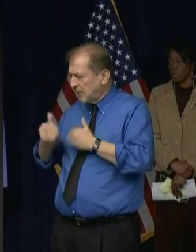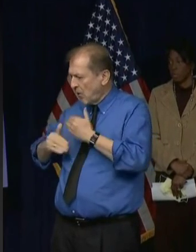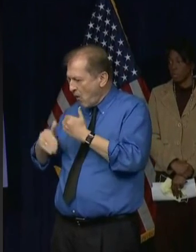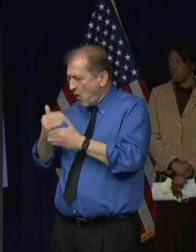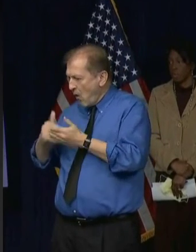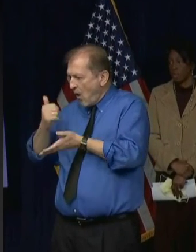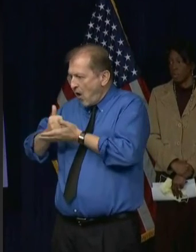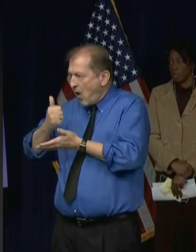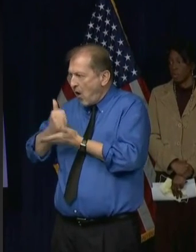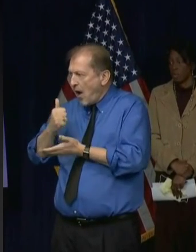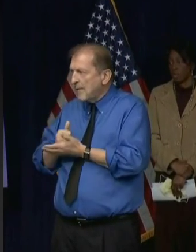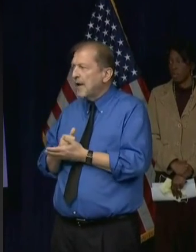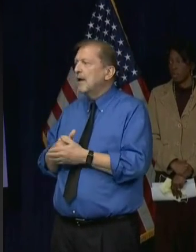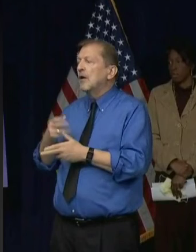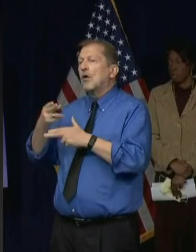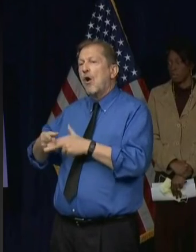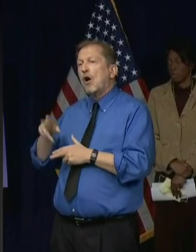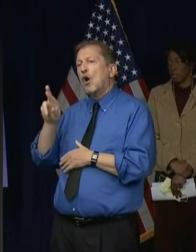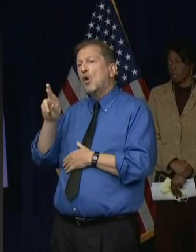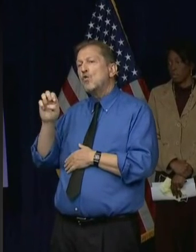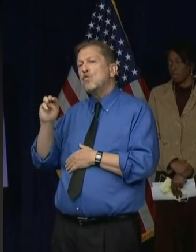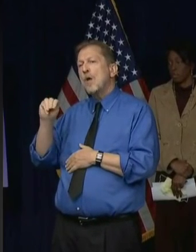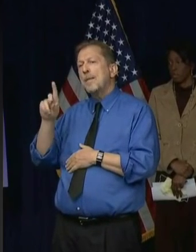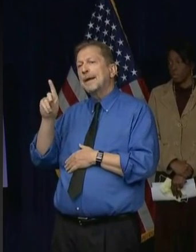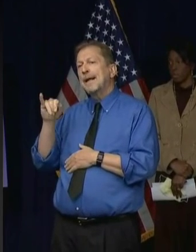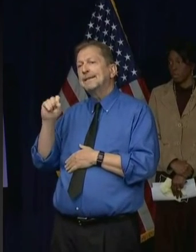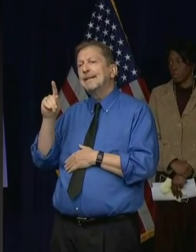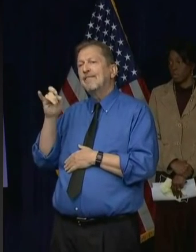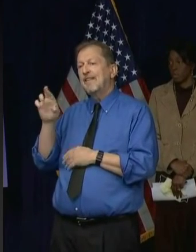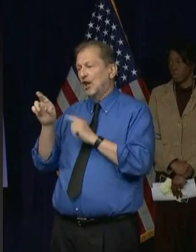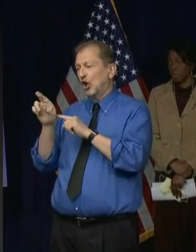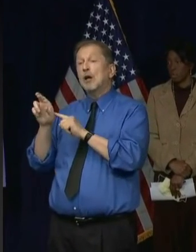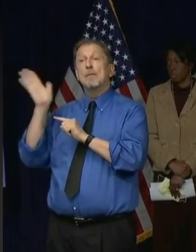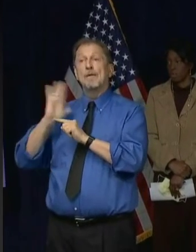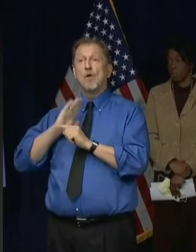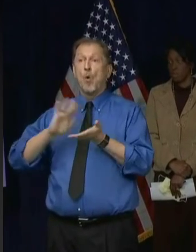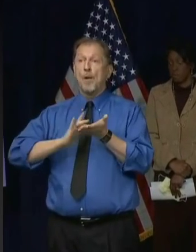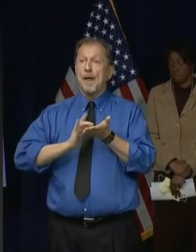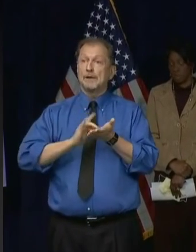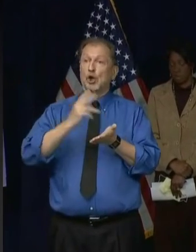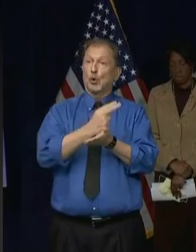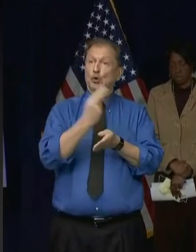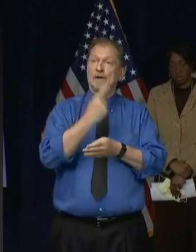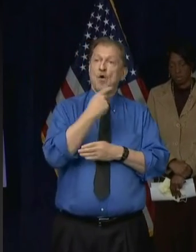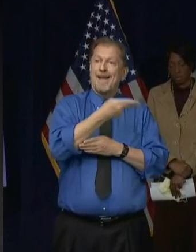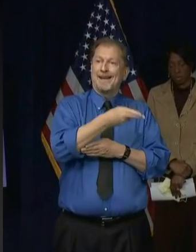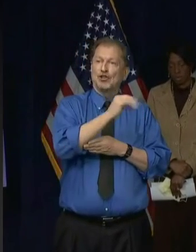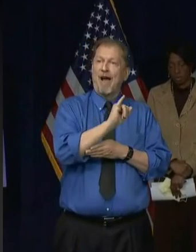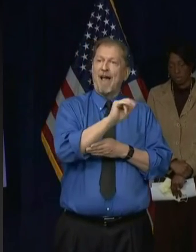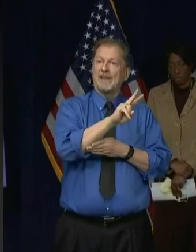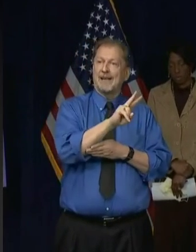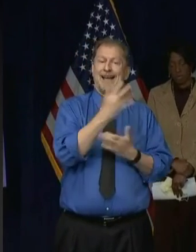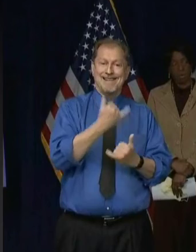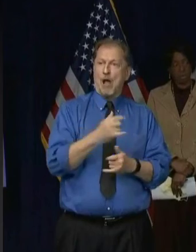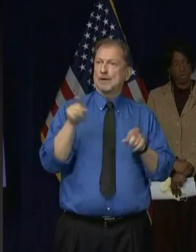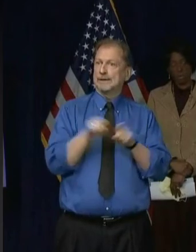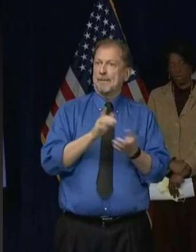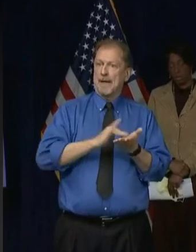an anti-HIV drug called remdesivir? Is this an indication that there's a treatment coming? I have not been briefed, but I read the